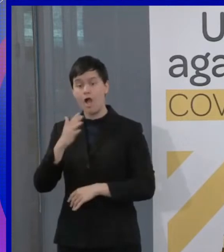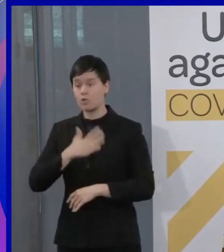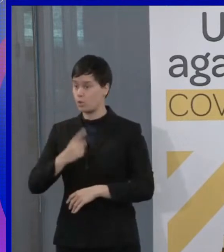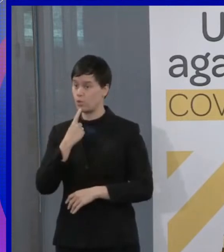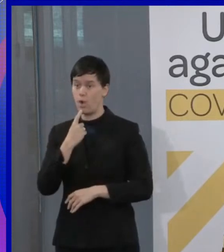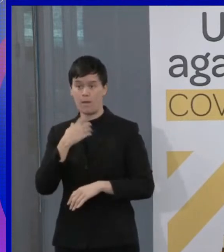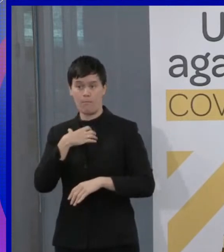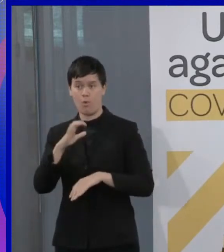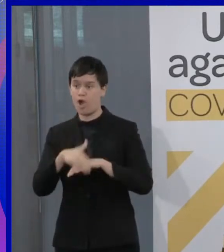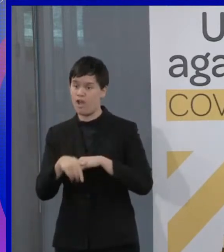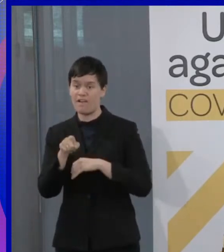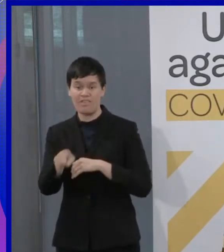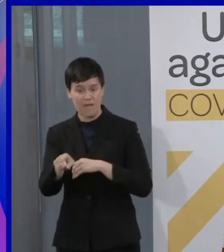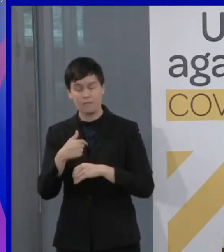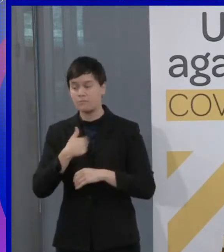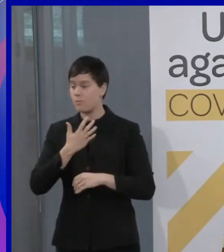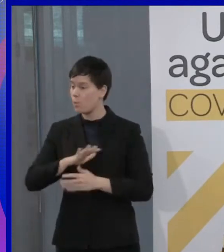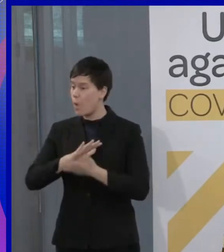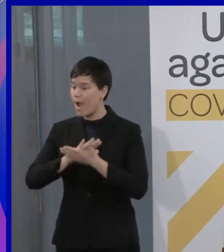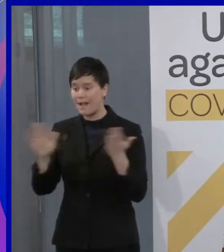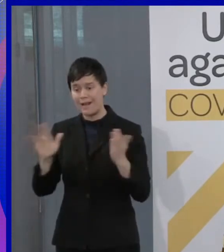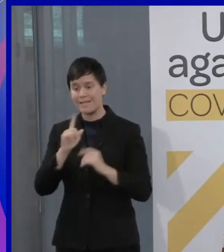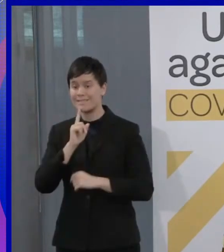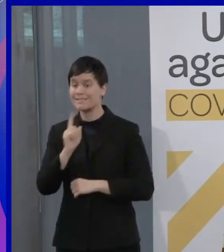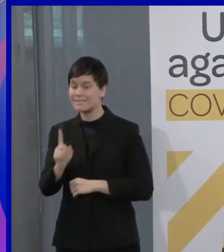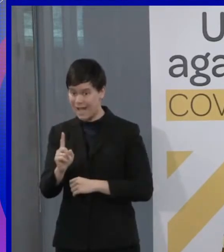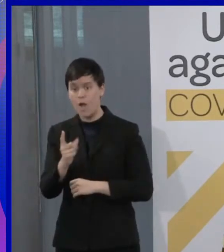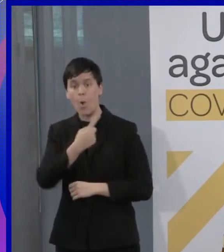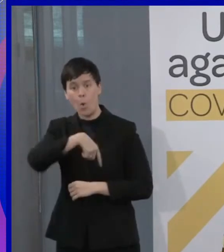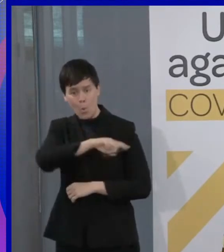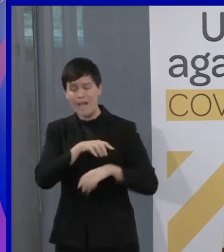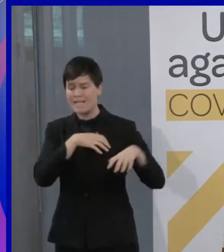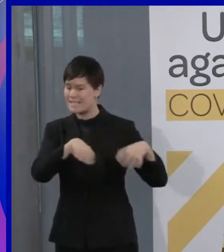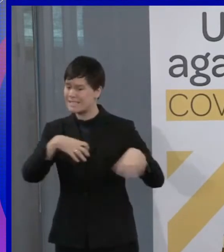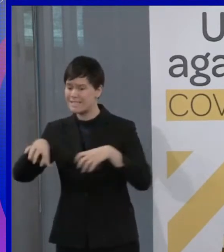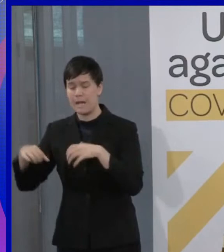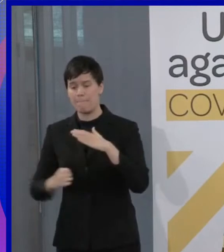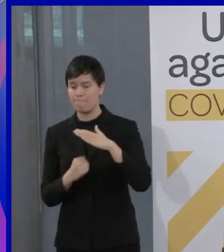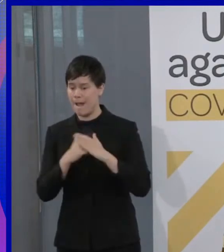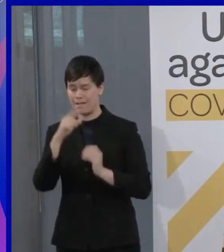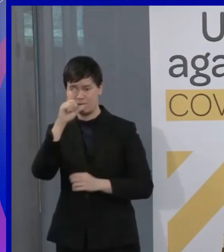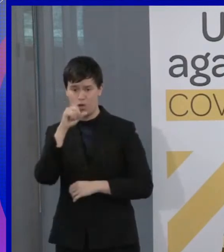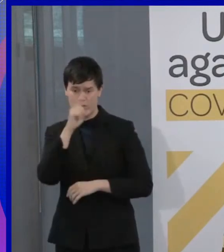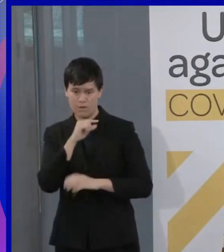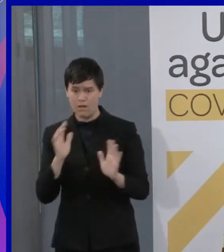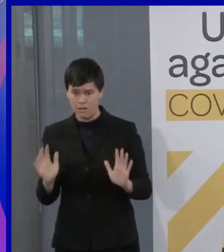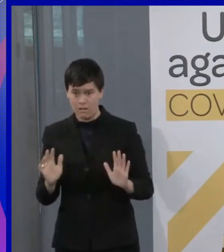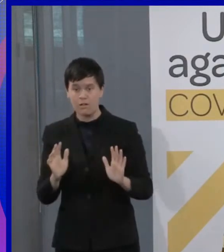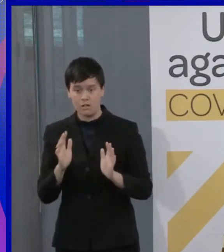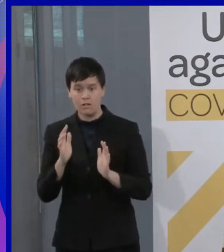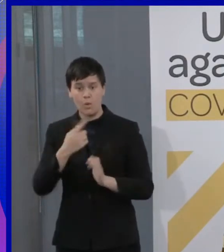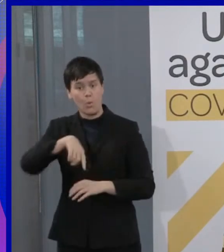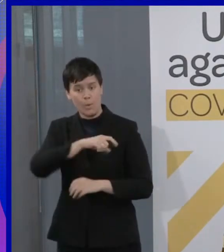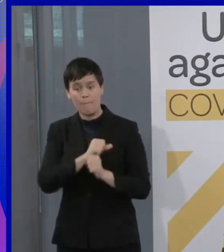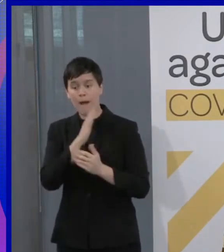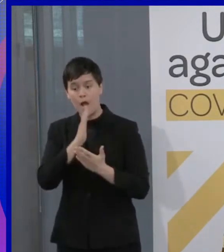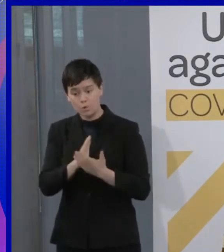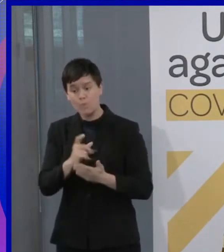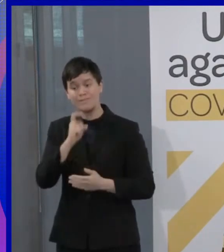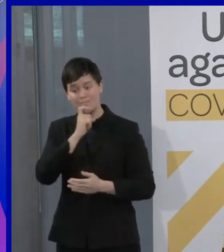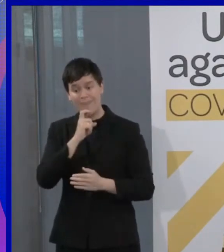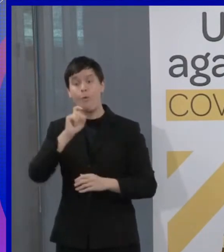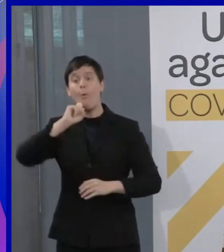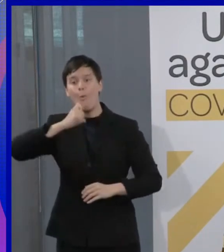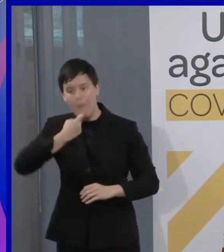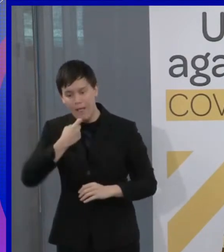reiterate there was absolutely a lot of activity going on to ensure that all the workforces would be tested